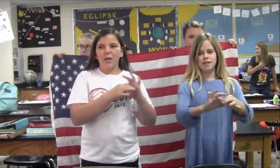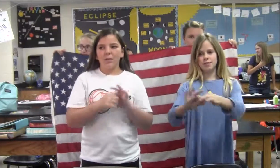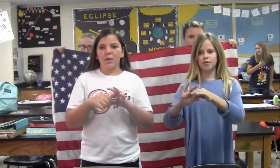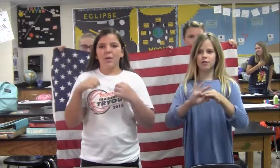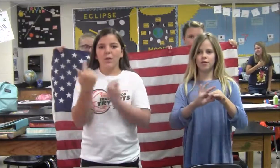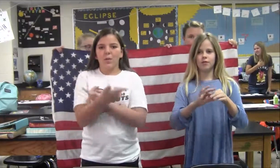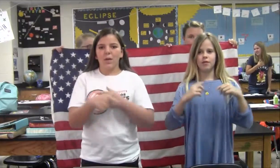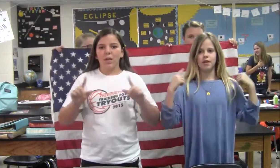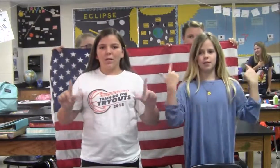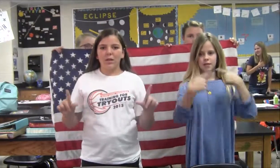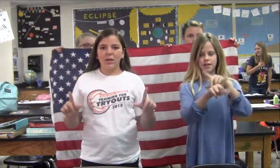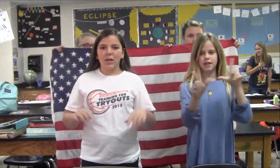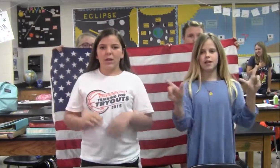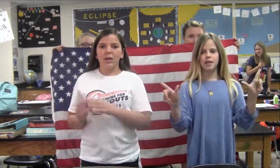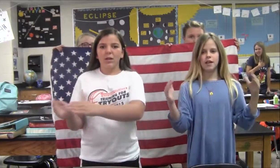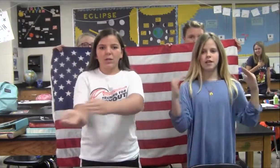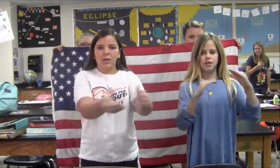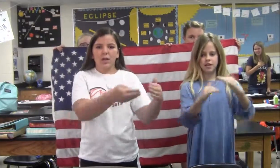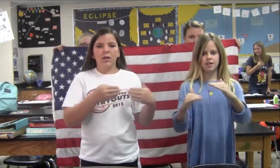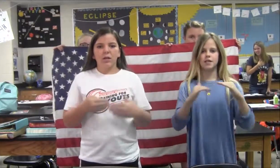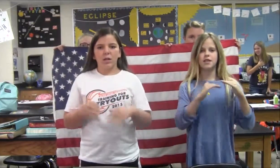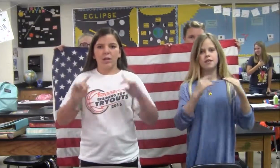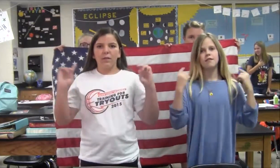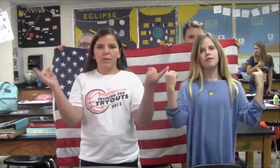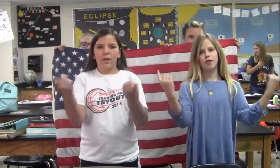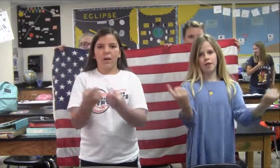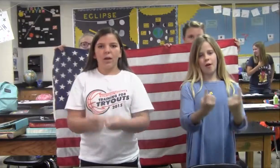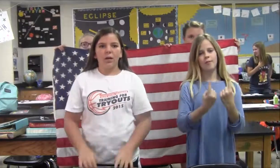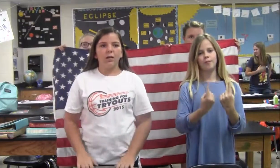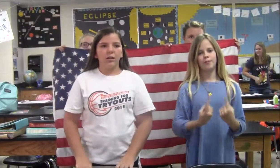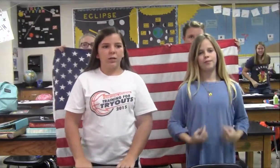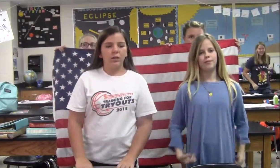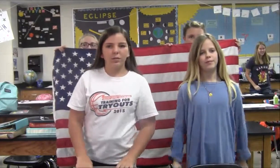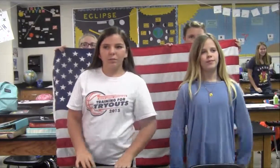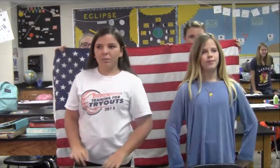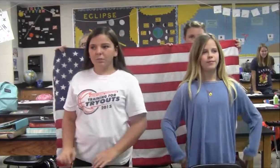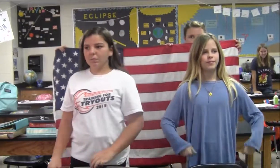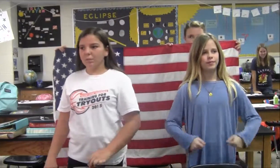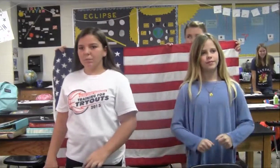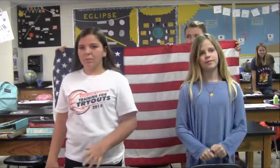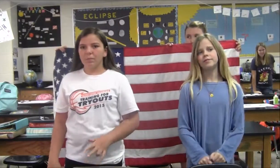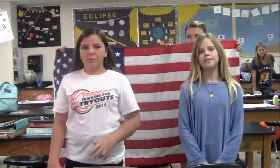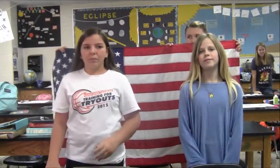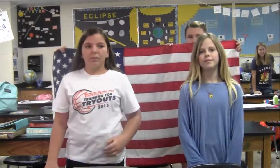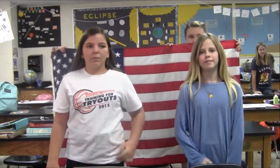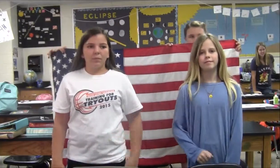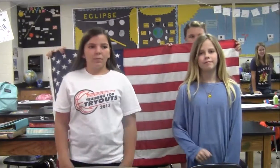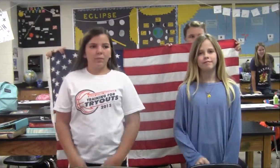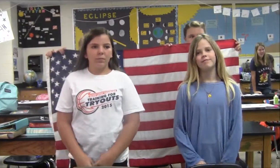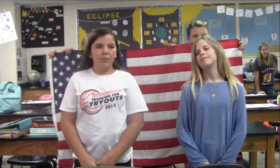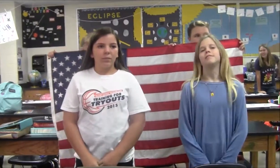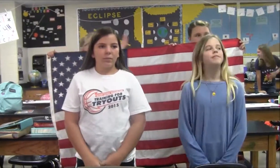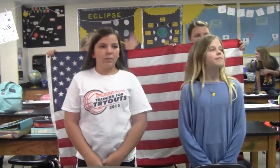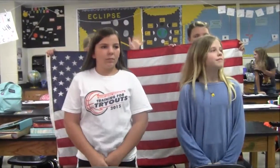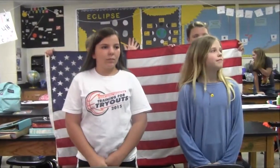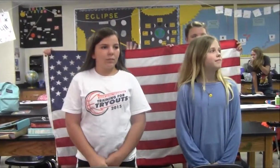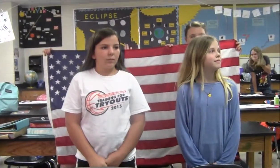indivisible, with liberty and justice for all. Be kind and have a great day. Please